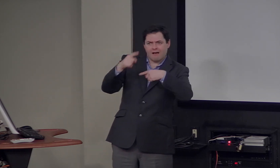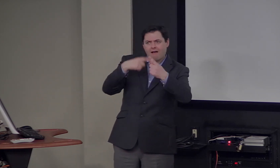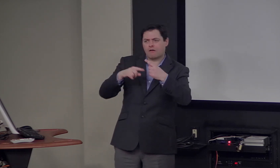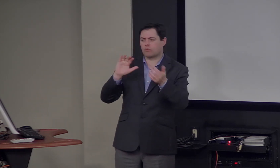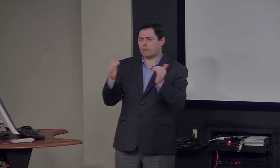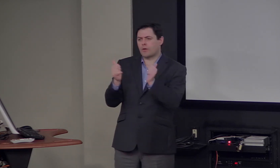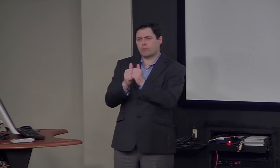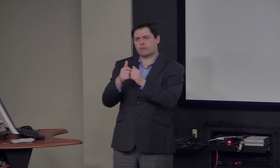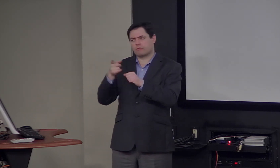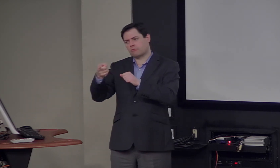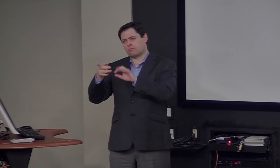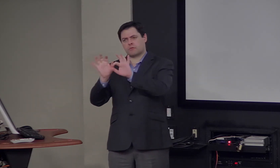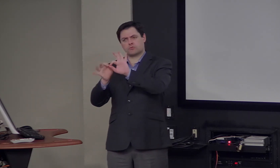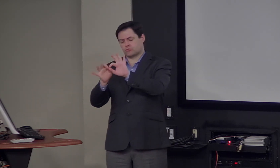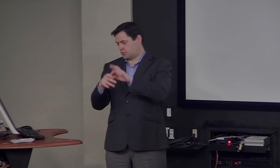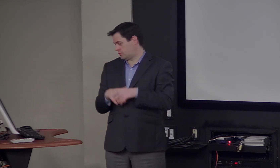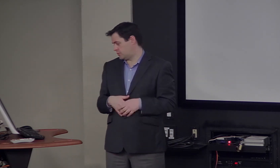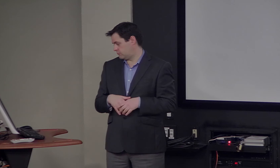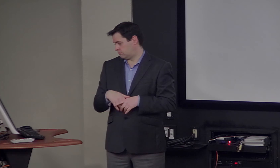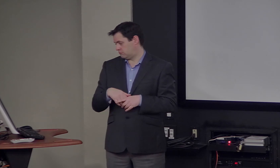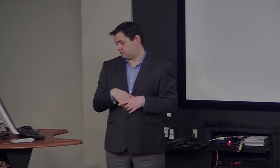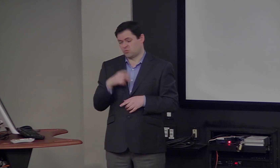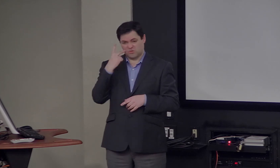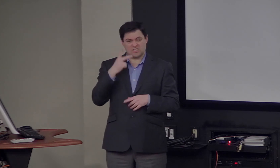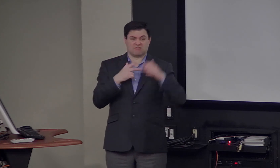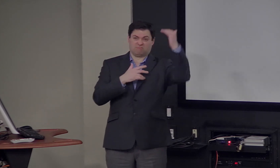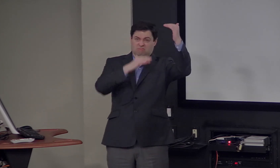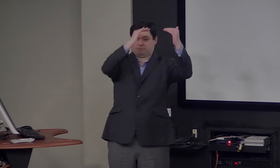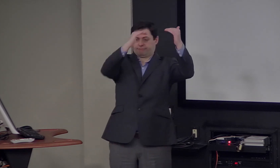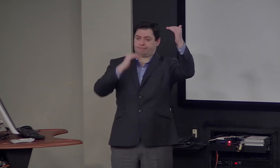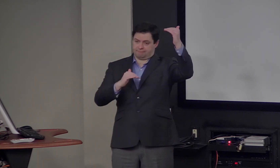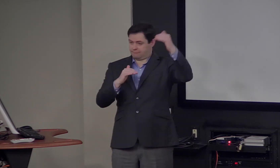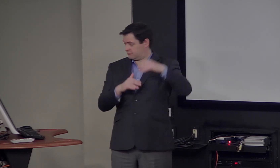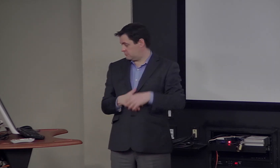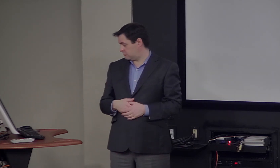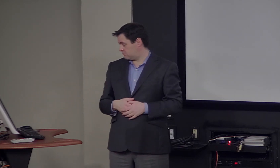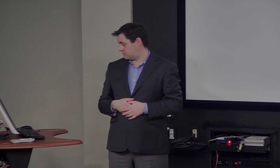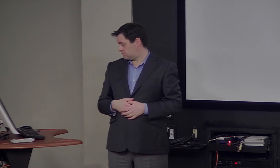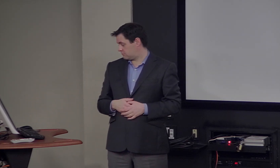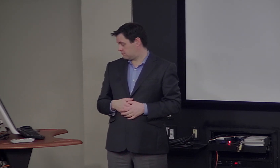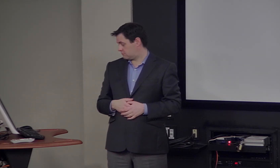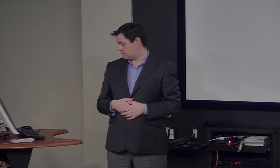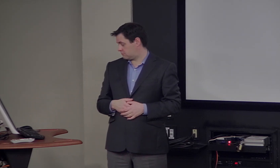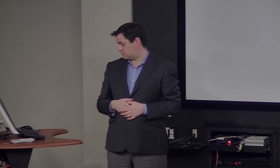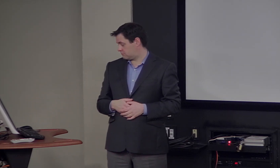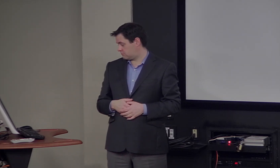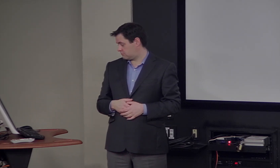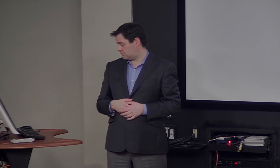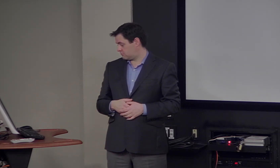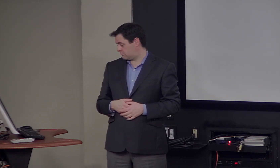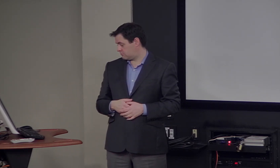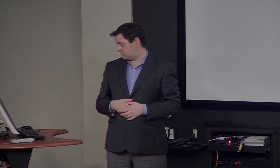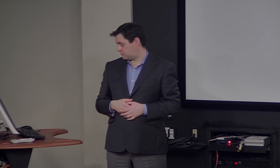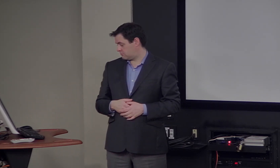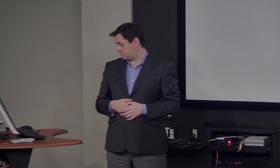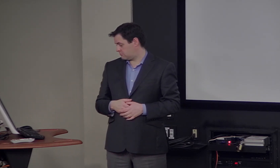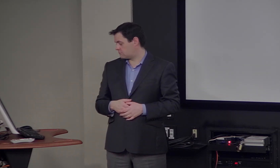correspondingly. We wanted to look at the people learning BSL versus the expert interpreters, and certainly you see the graph here. There are some